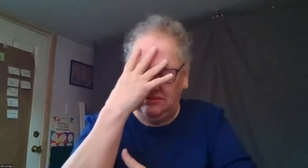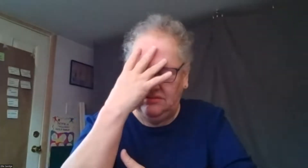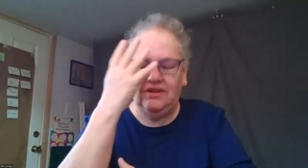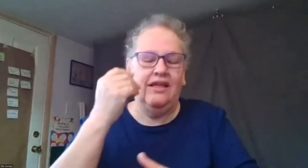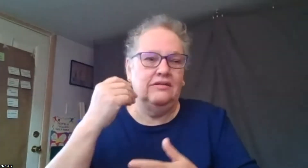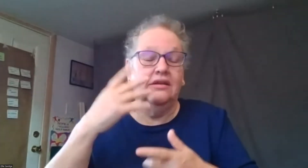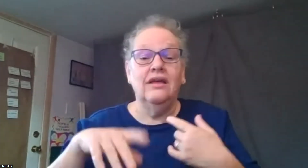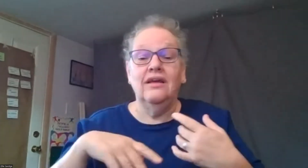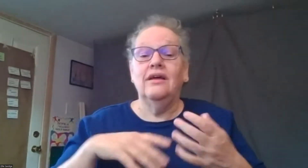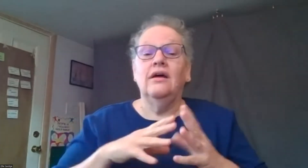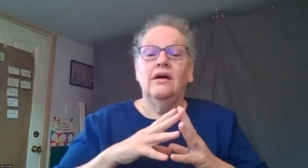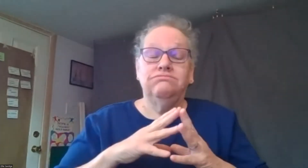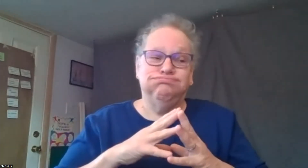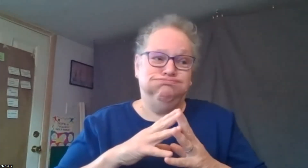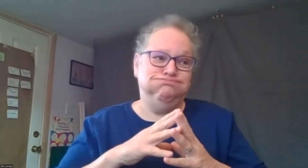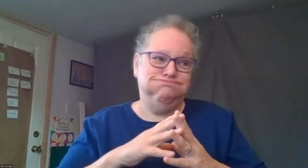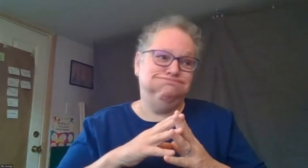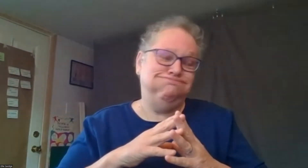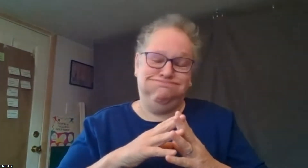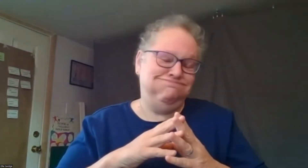learn, and I'm still learning so much.